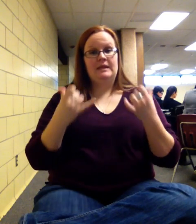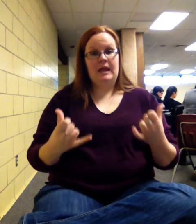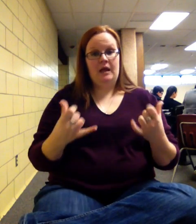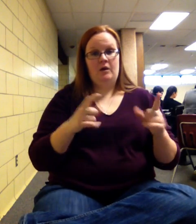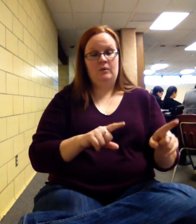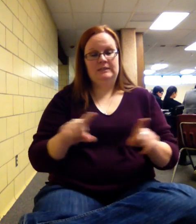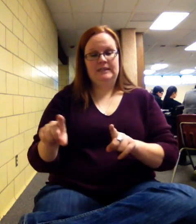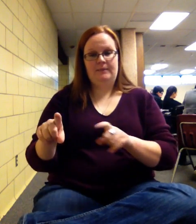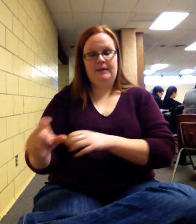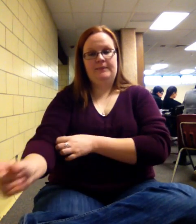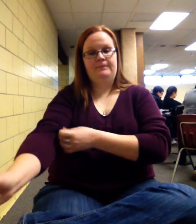is, we're going to earn 5%